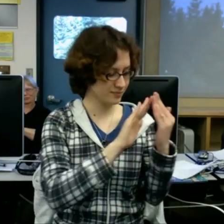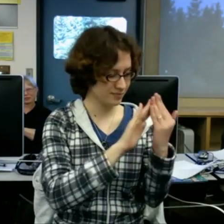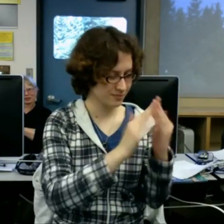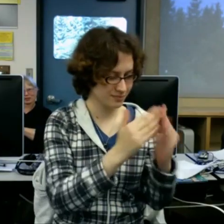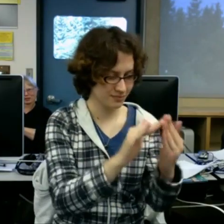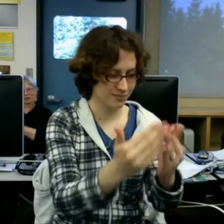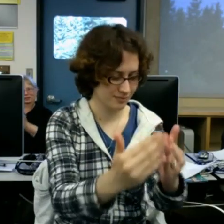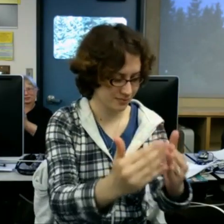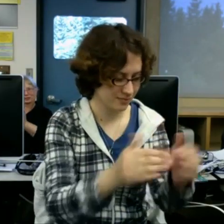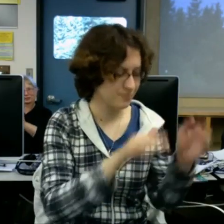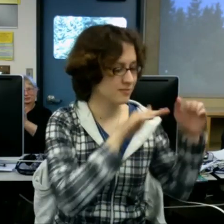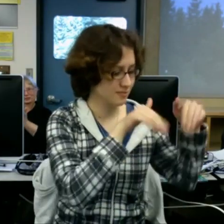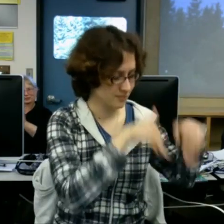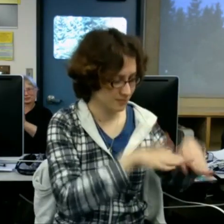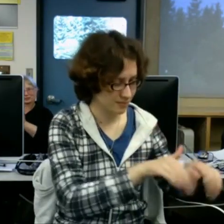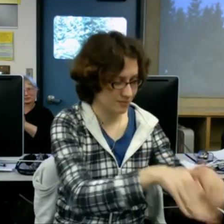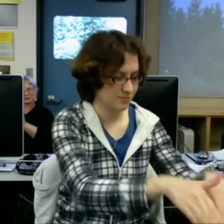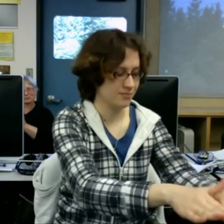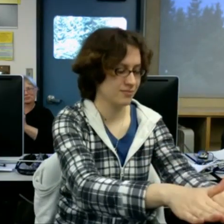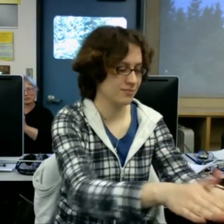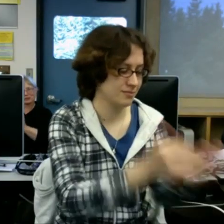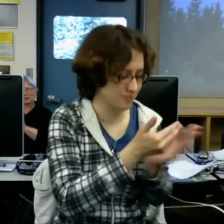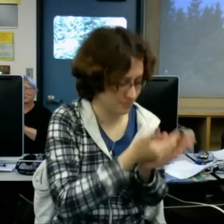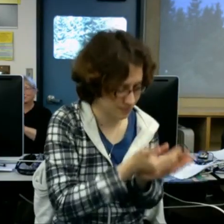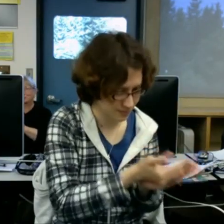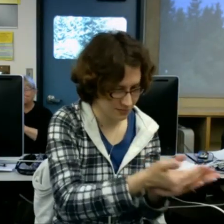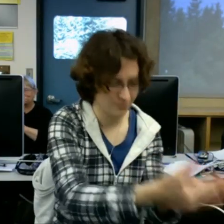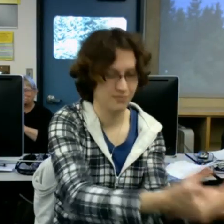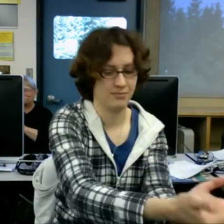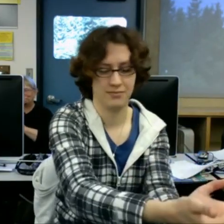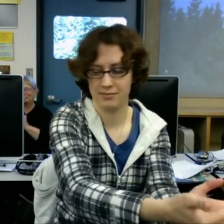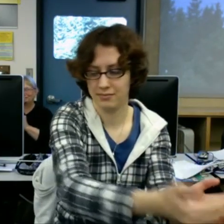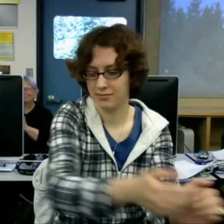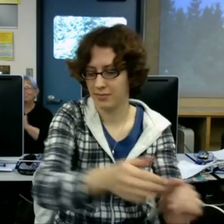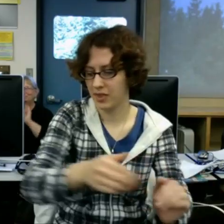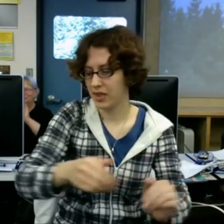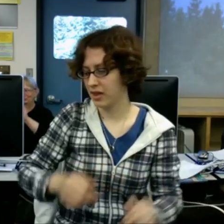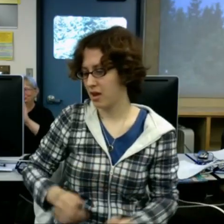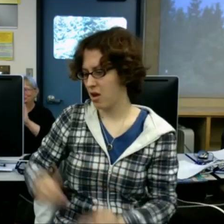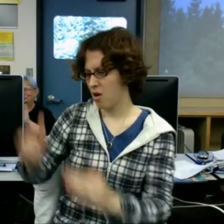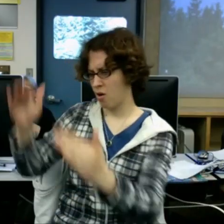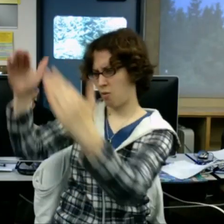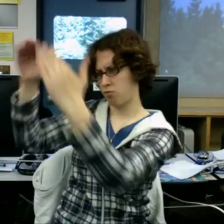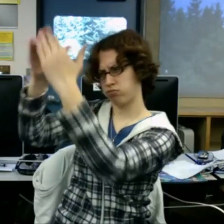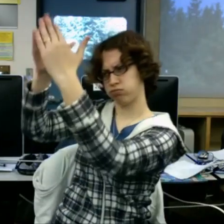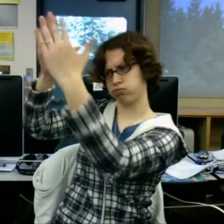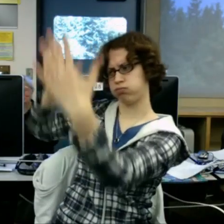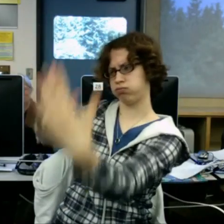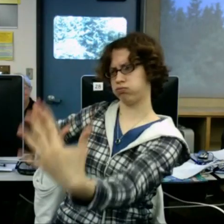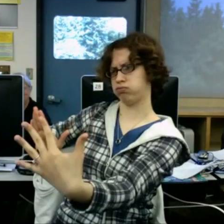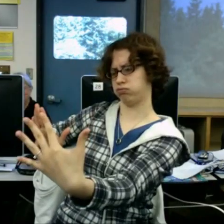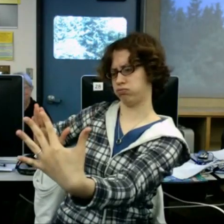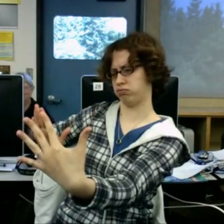There was a town by the sea and a row of boats, and nearby a large